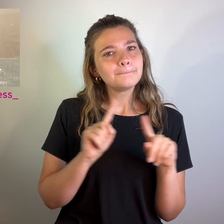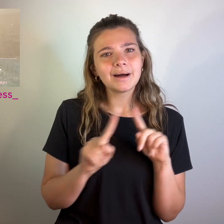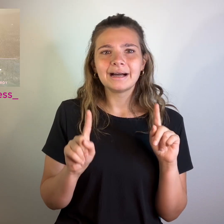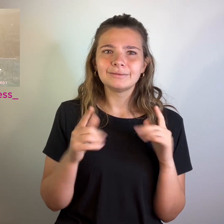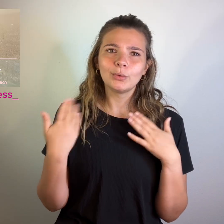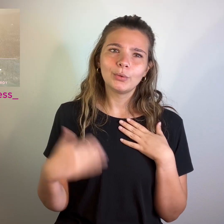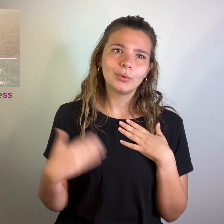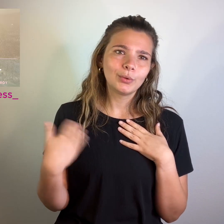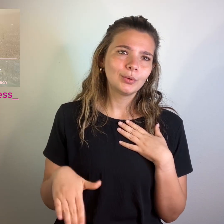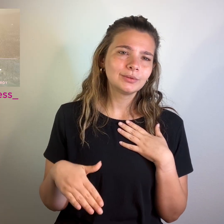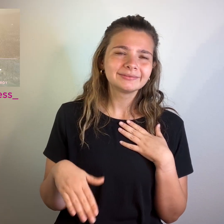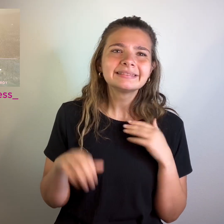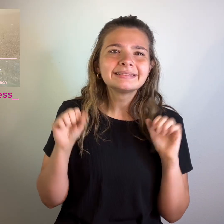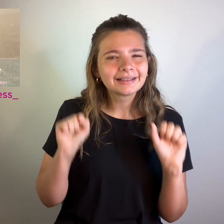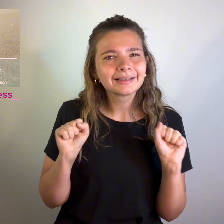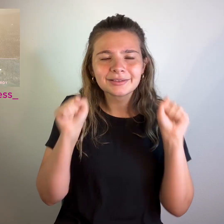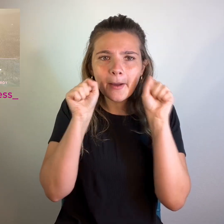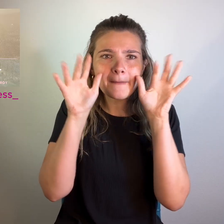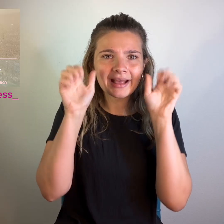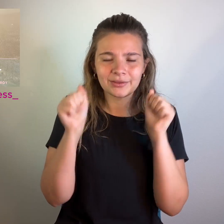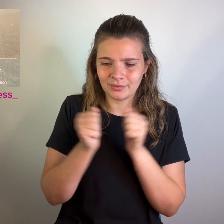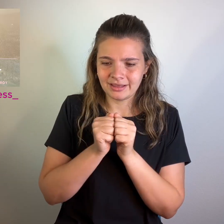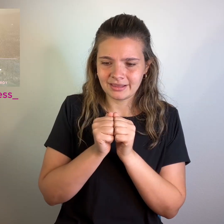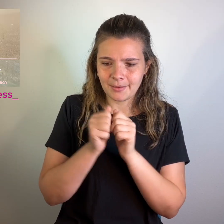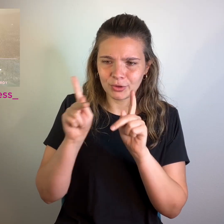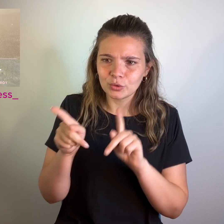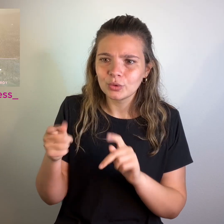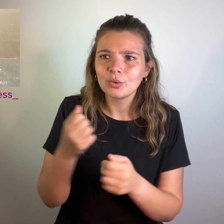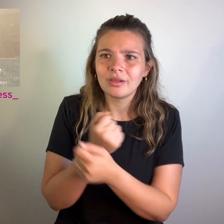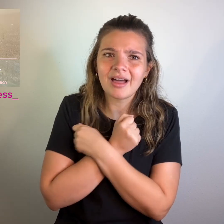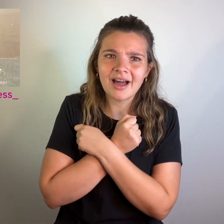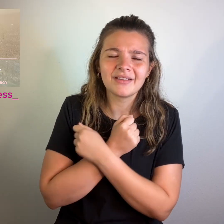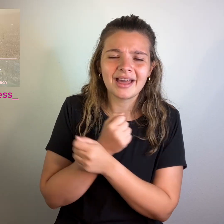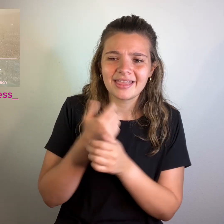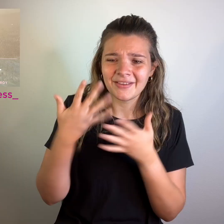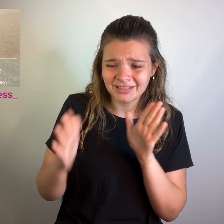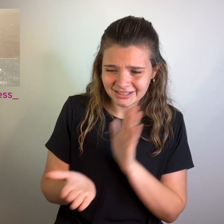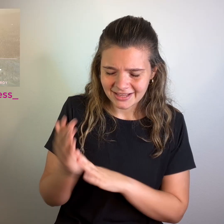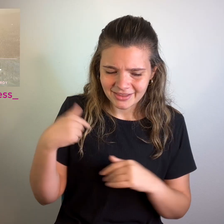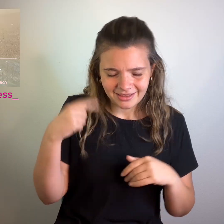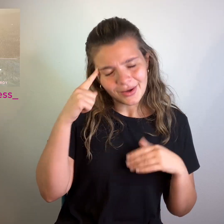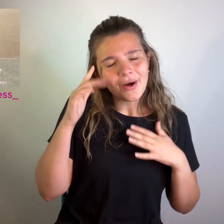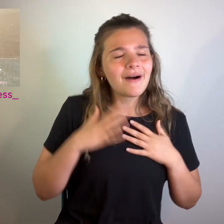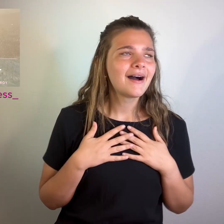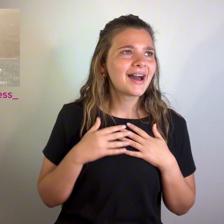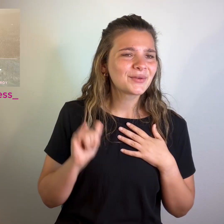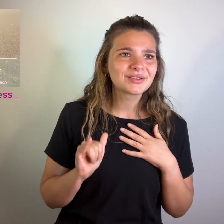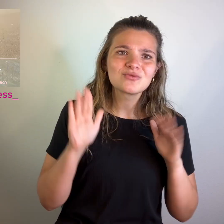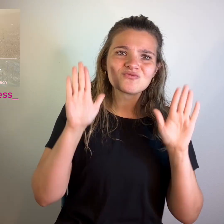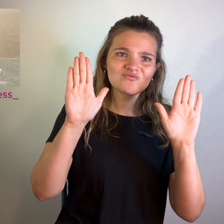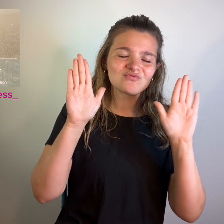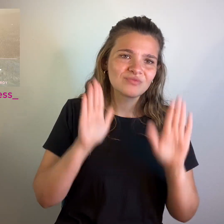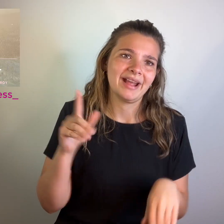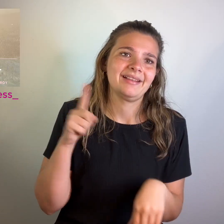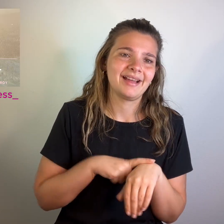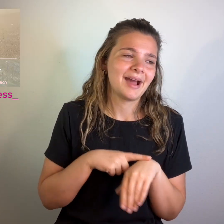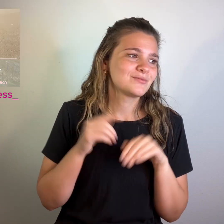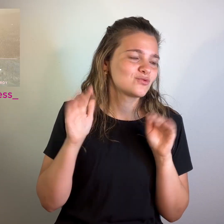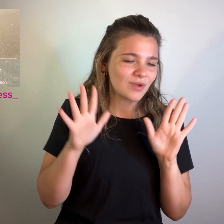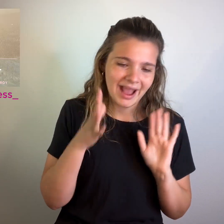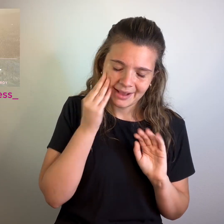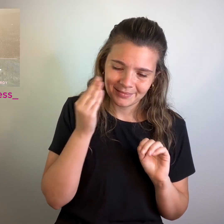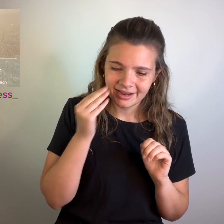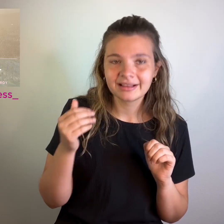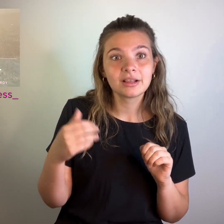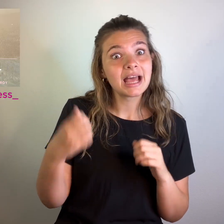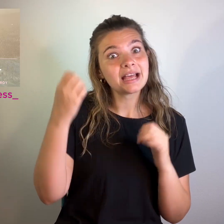somebody you love leaves and you're like, that was just a great time. Like, that's how I feel every Sunday. I do a pool day with my friends from House of Gains. And